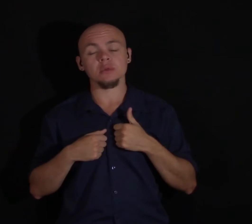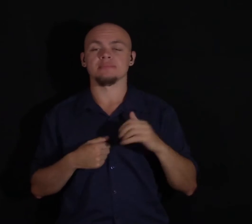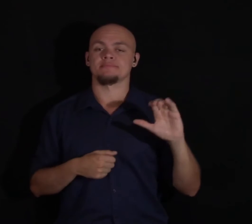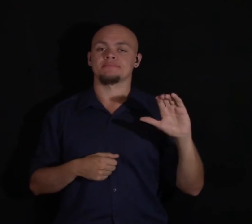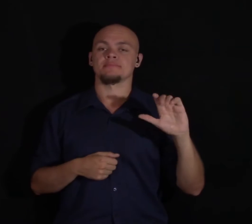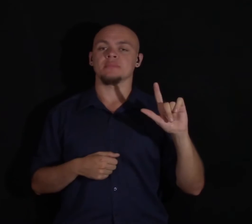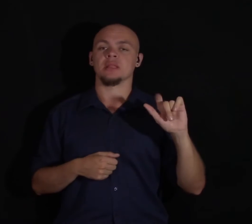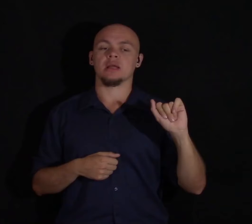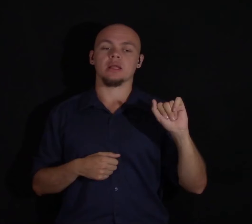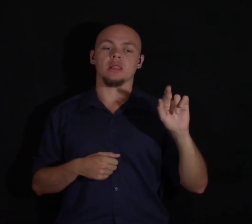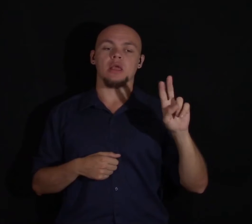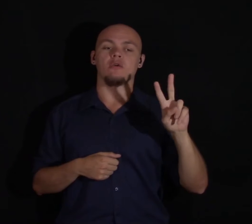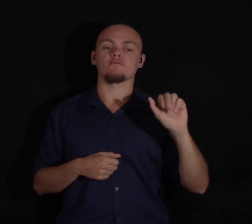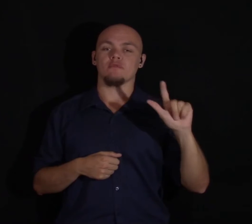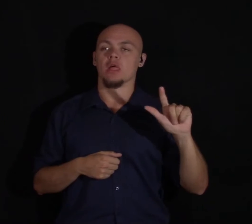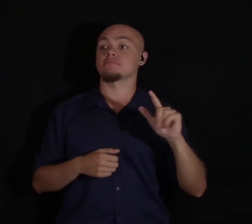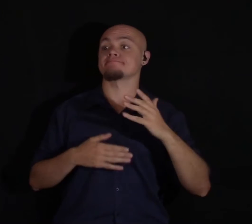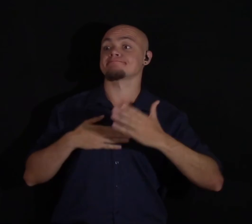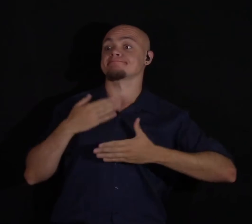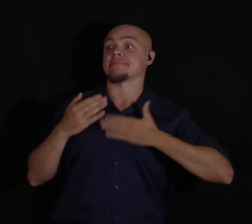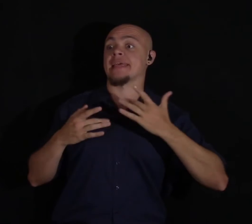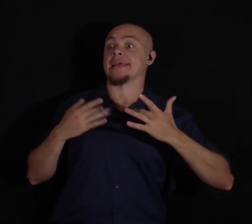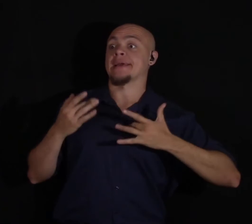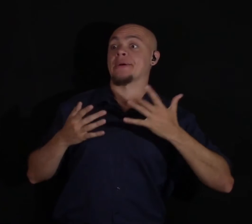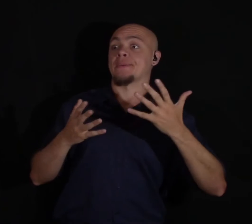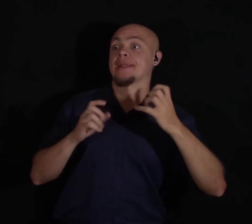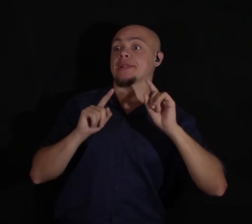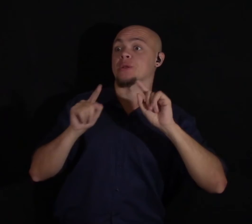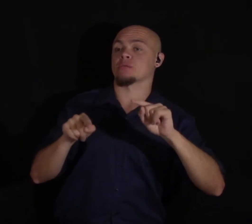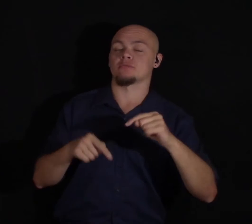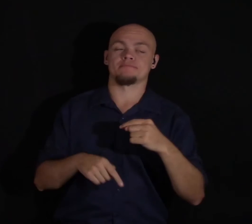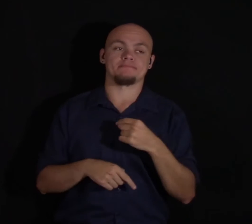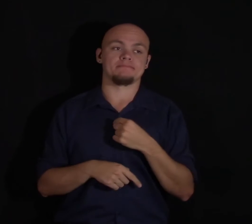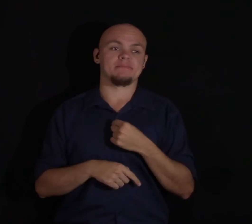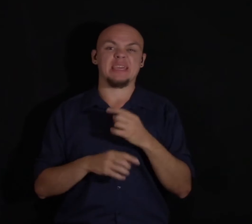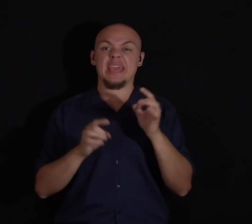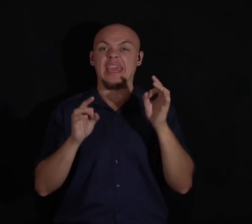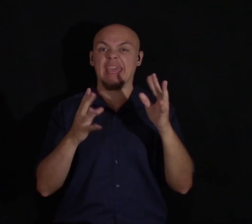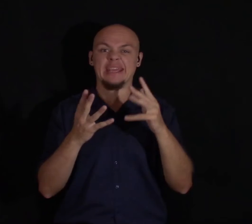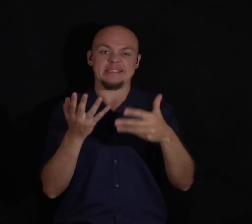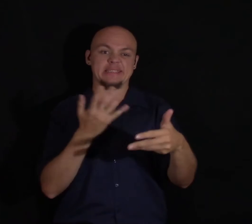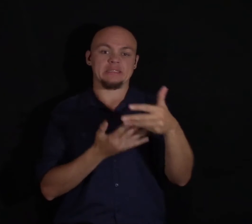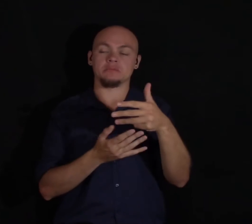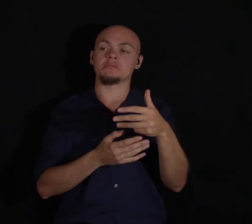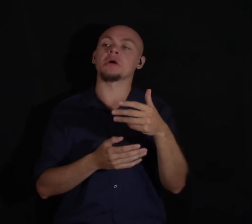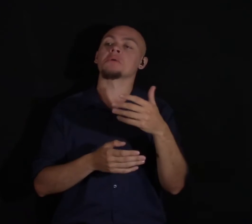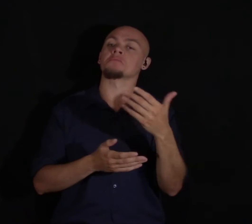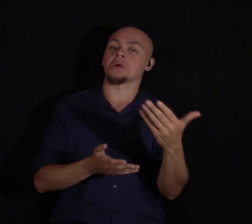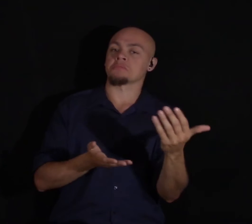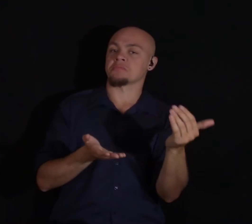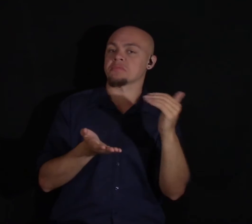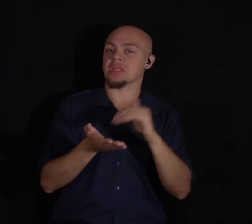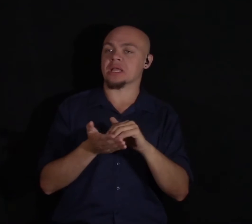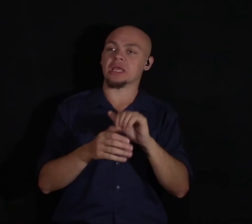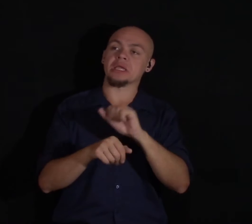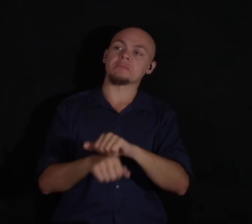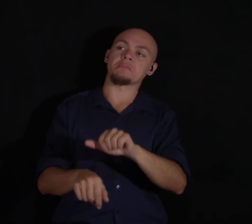this invitation, and I, although I abhorred society, wished to view again mountains and streams and all